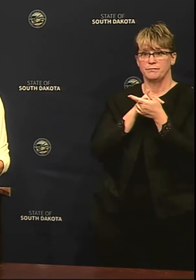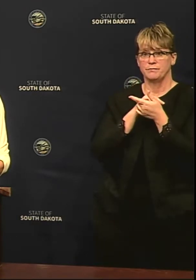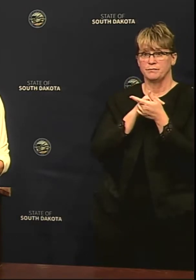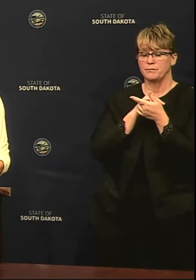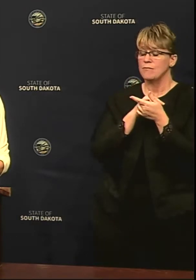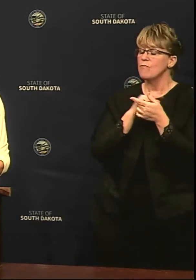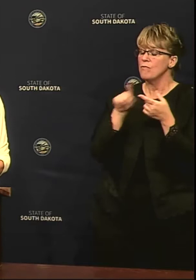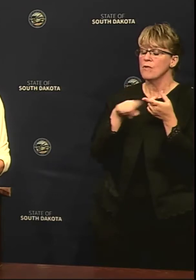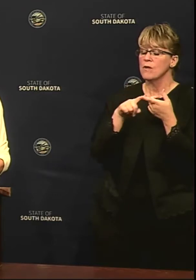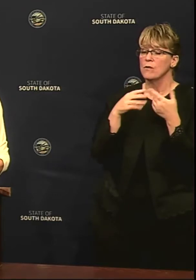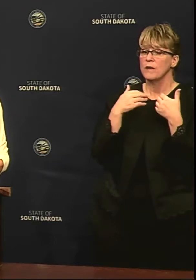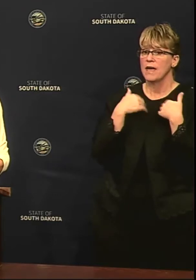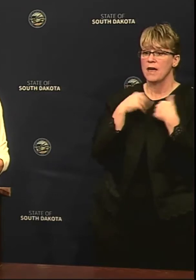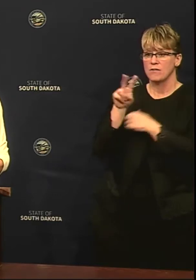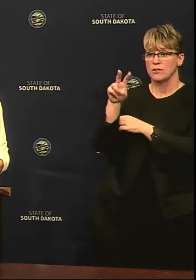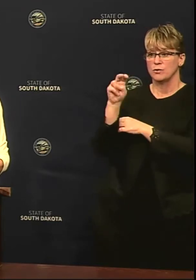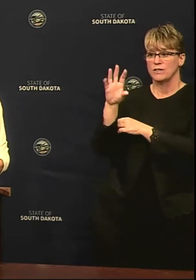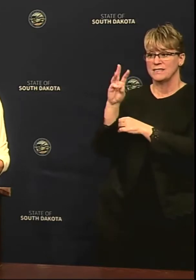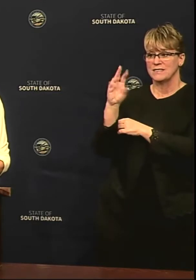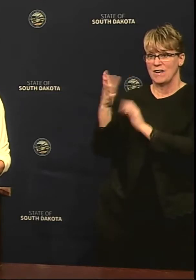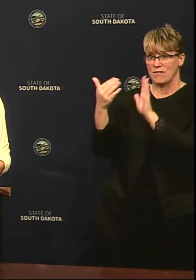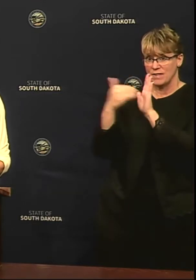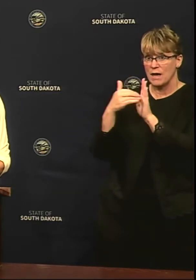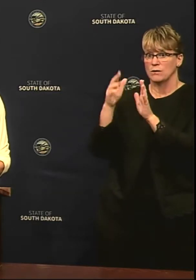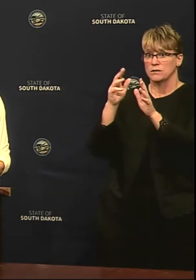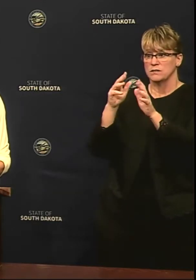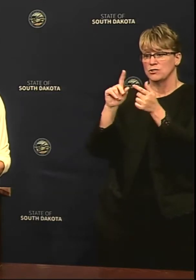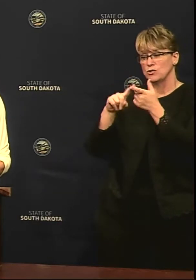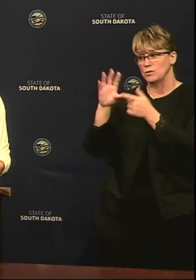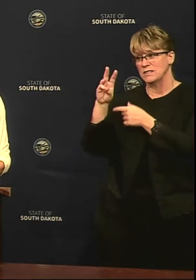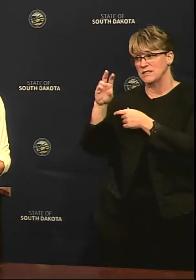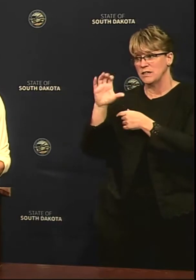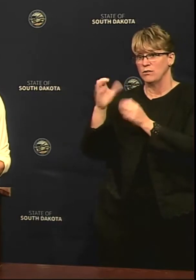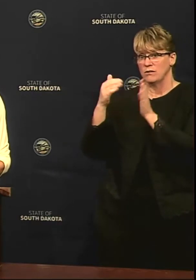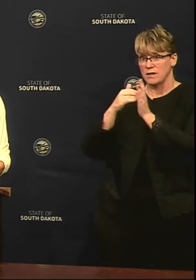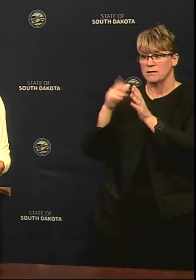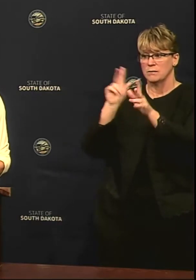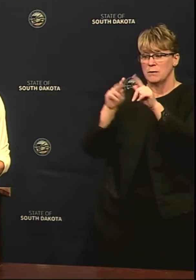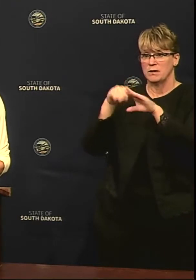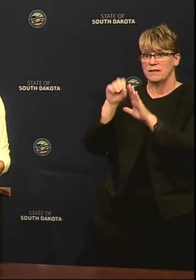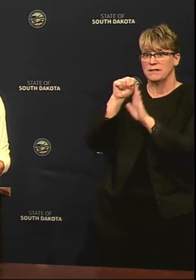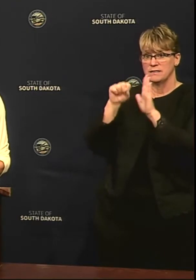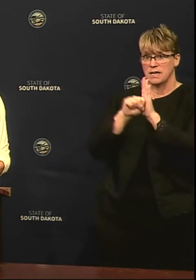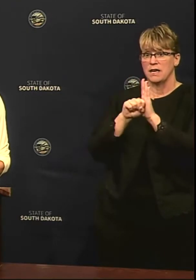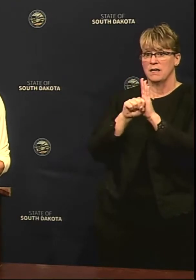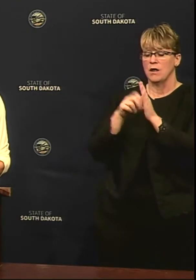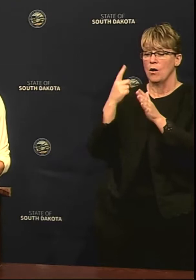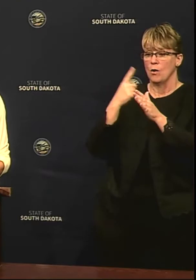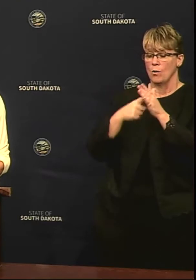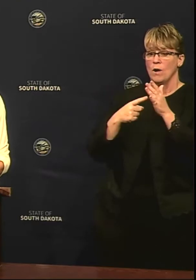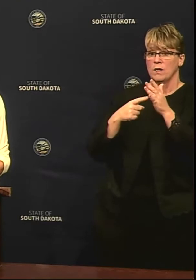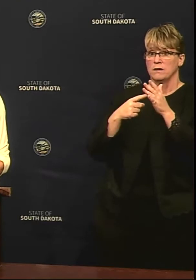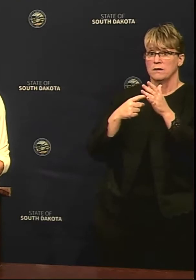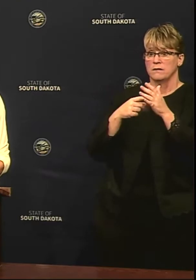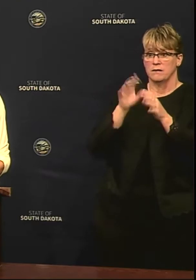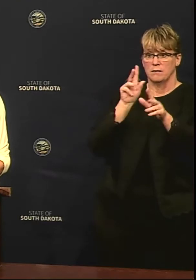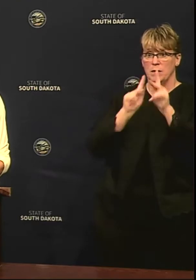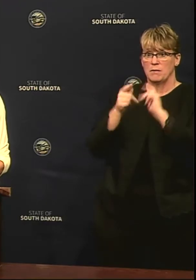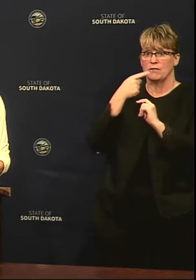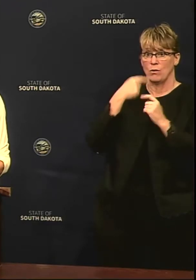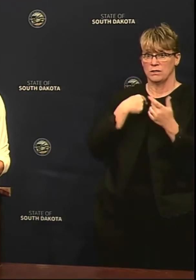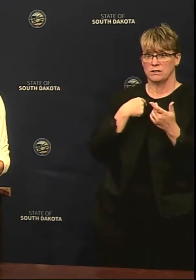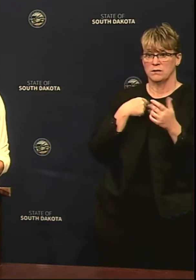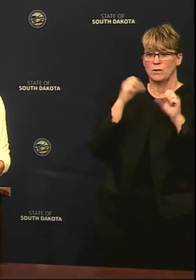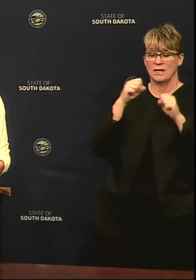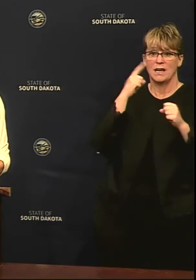and that when we have 265,000 to 600,000 people in our state, based on what we've been told by the experts we can expect